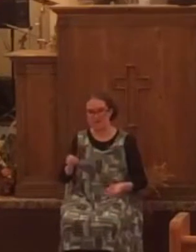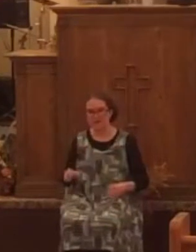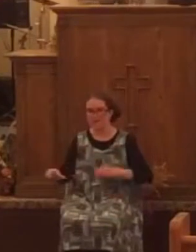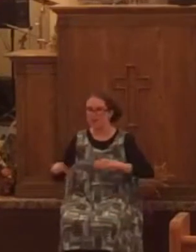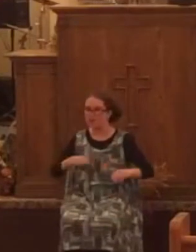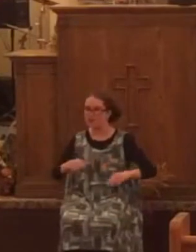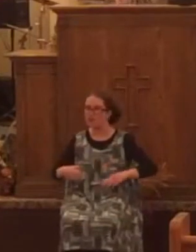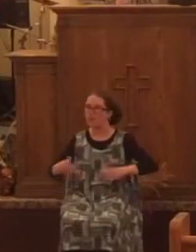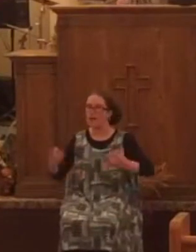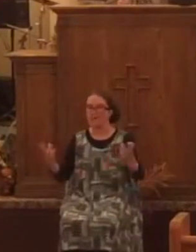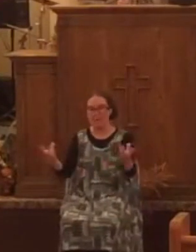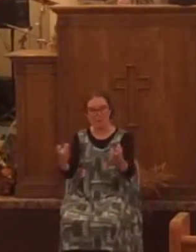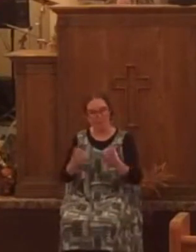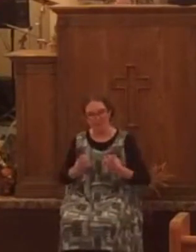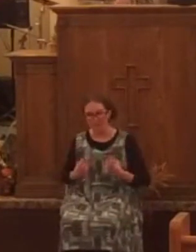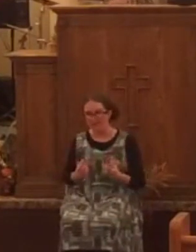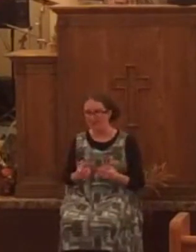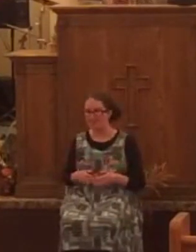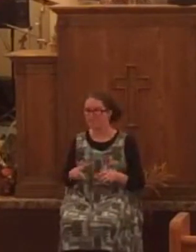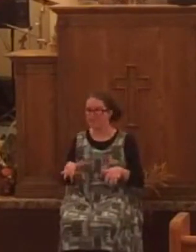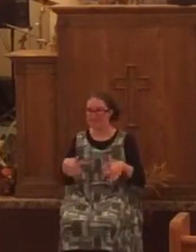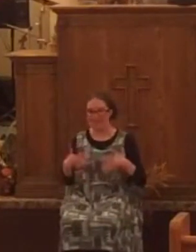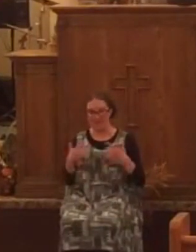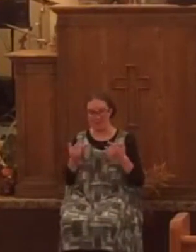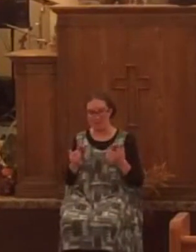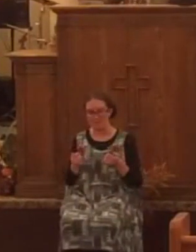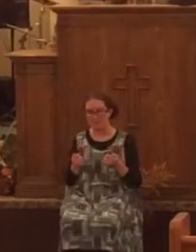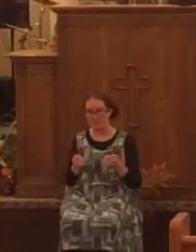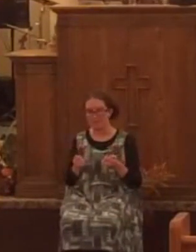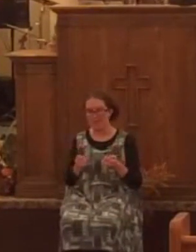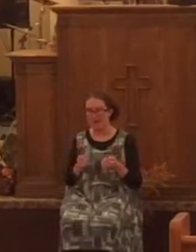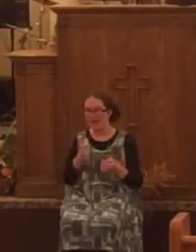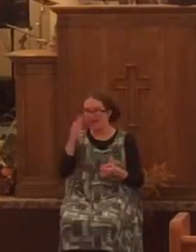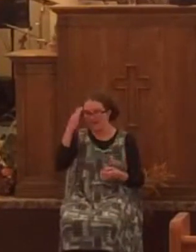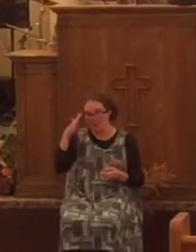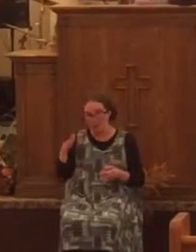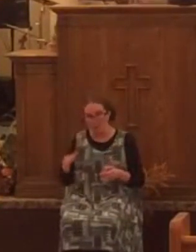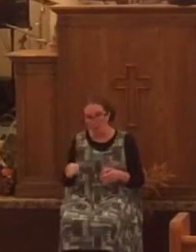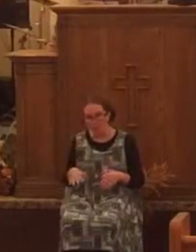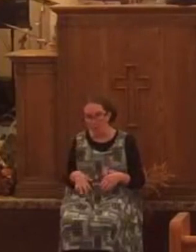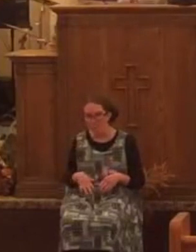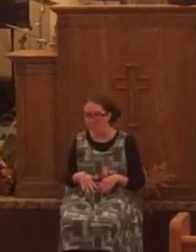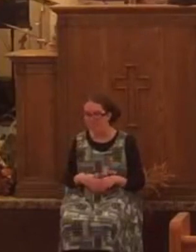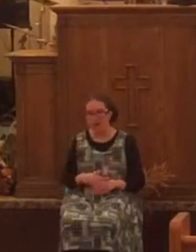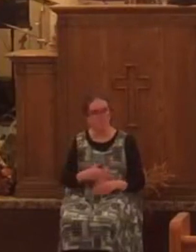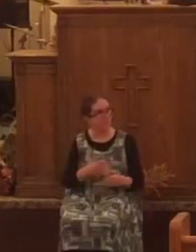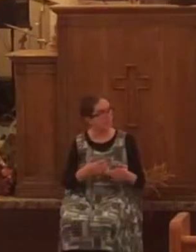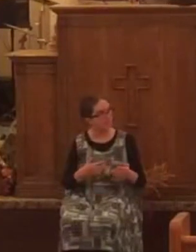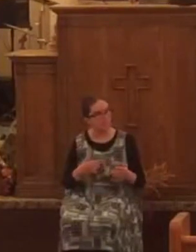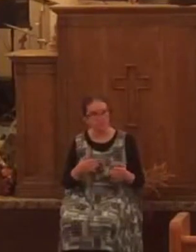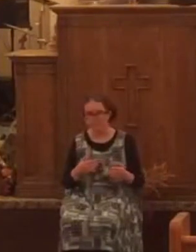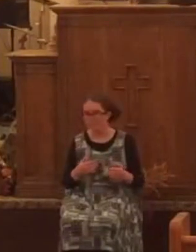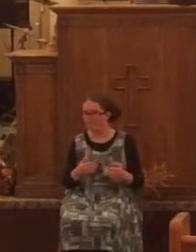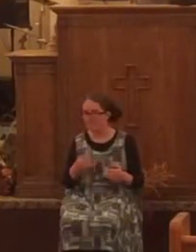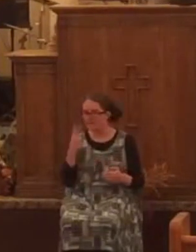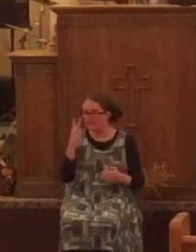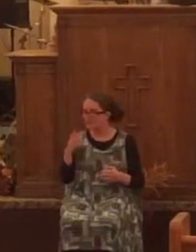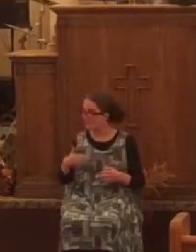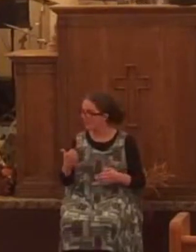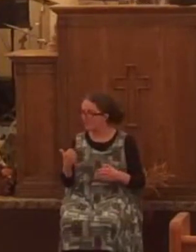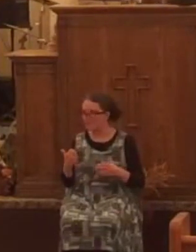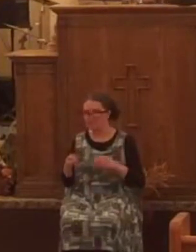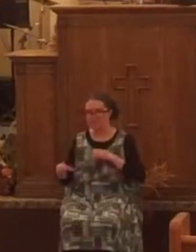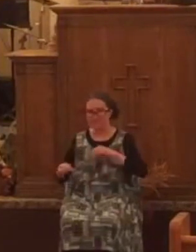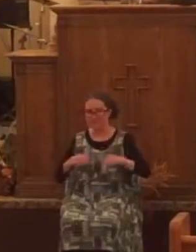do whatever you feel like doing." Man, I didn't know how to handle this. I looked around a little bit and I seen what the other